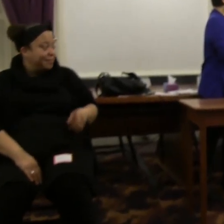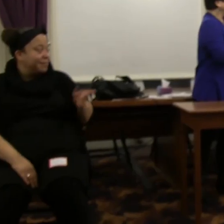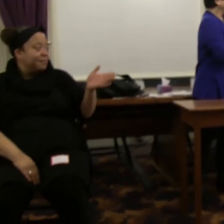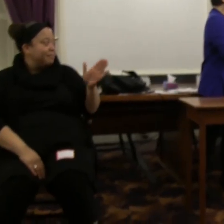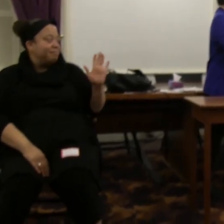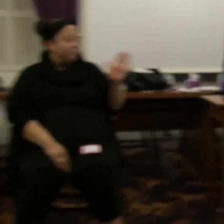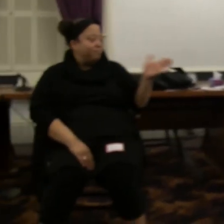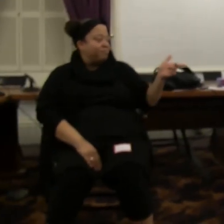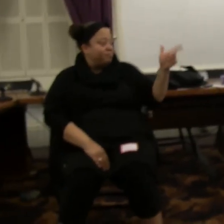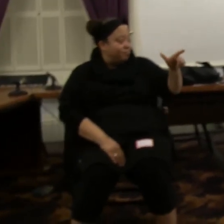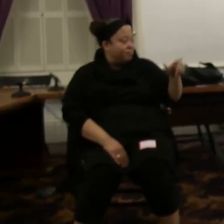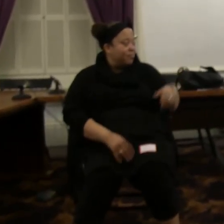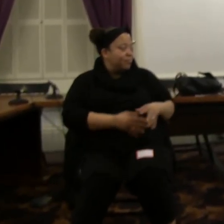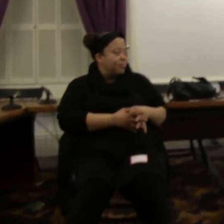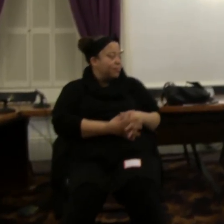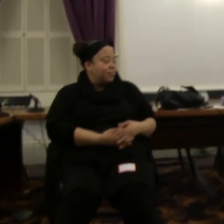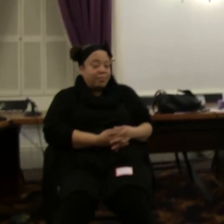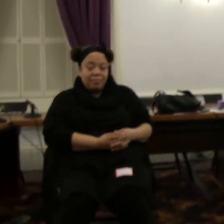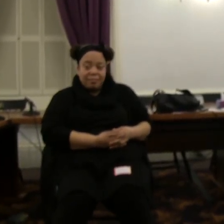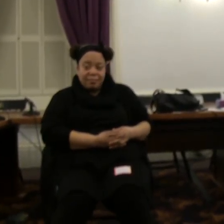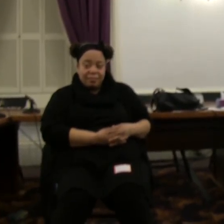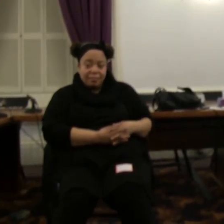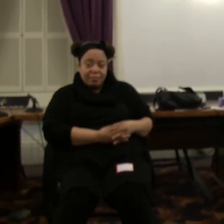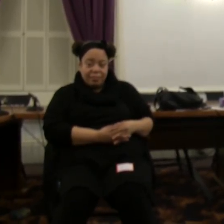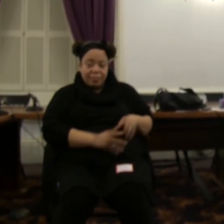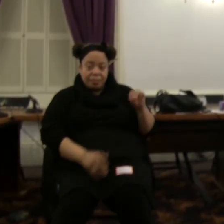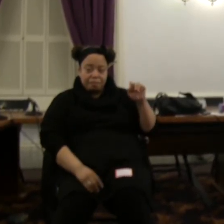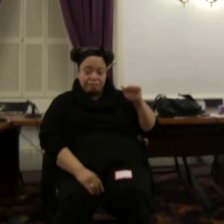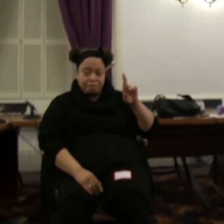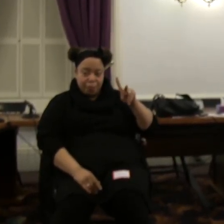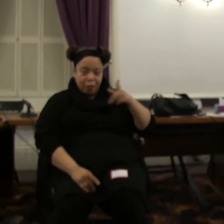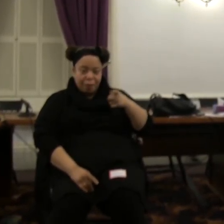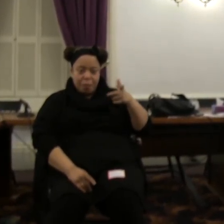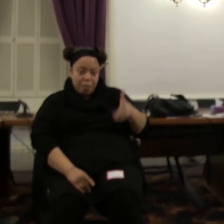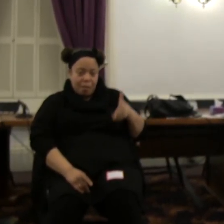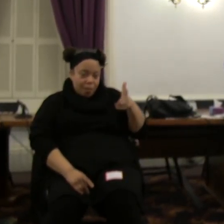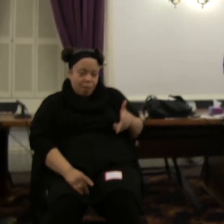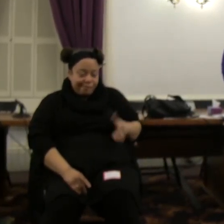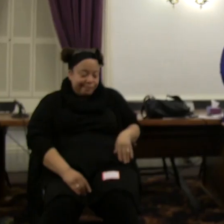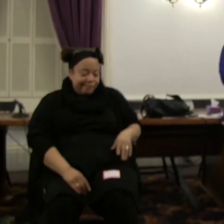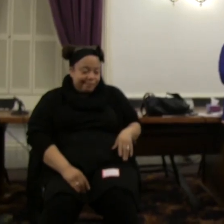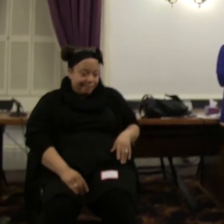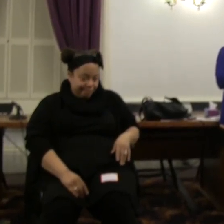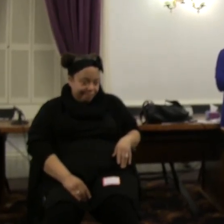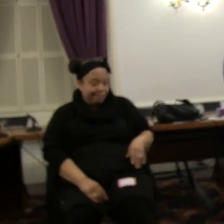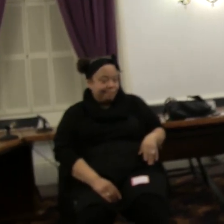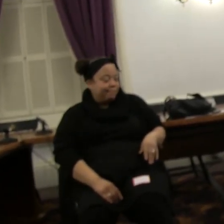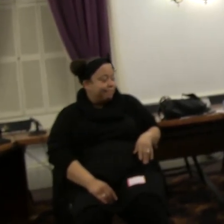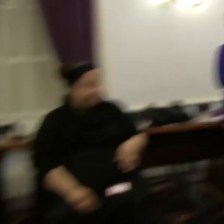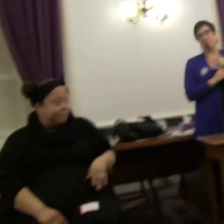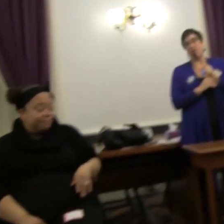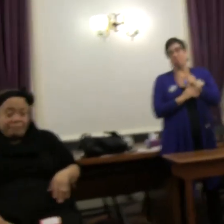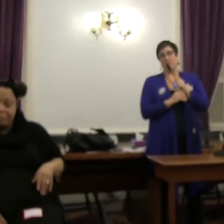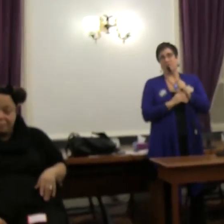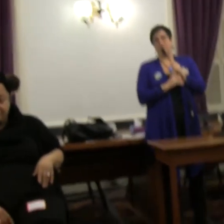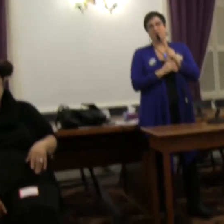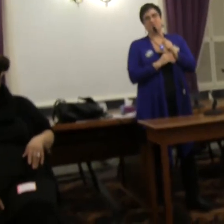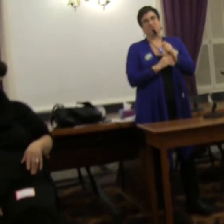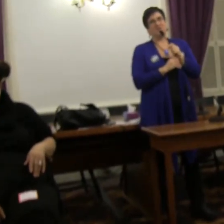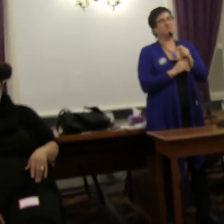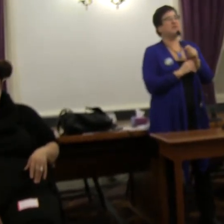great. Patricia Woodbury. Woodbury, awesome. J.R. Burlington. Burlington. London